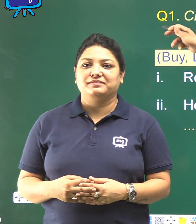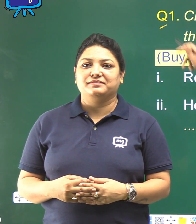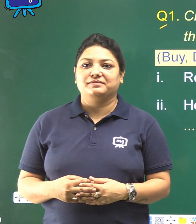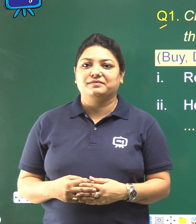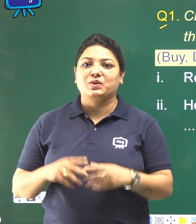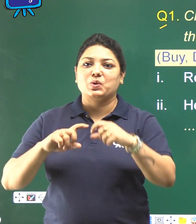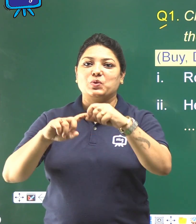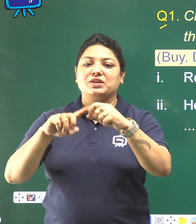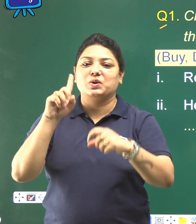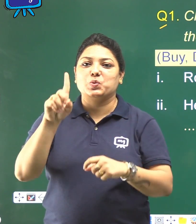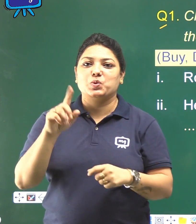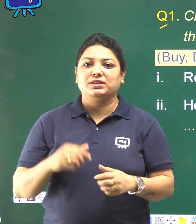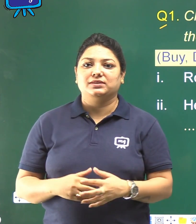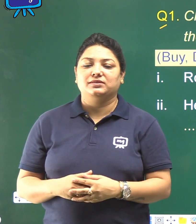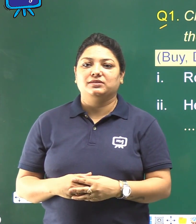Question 1.